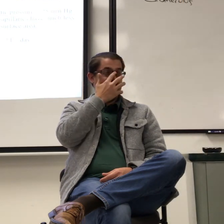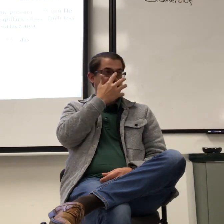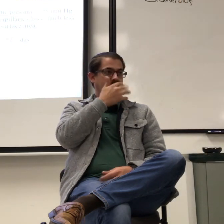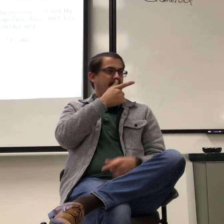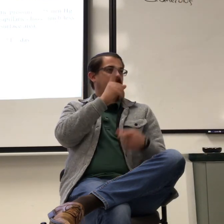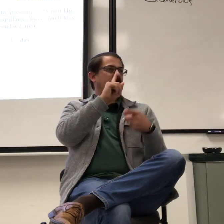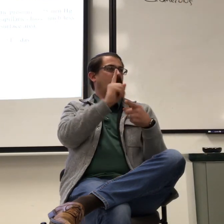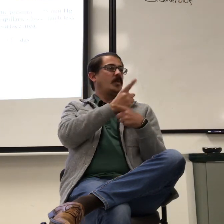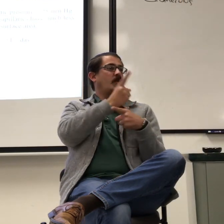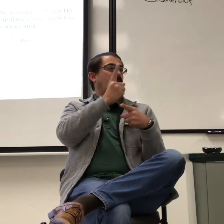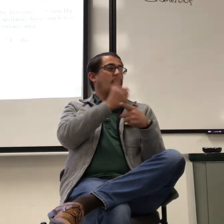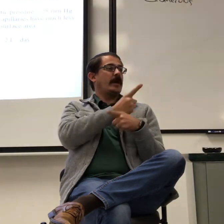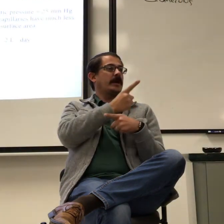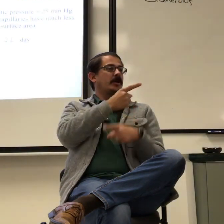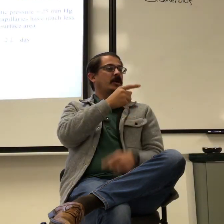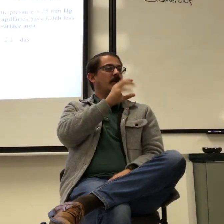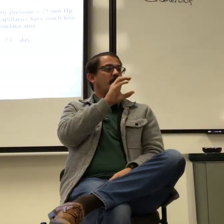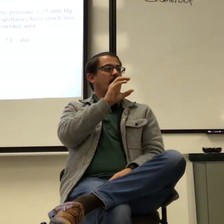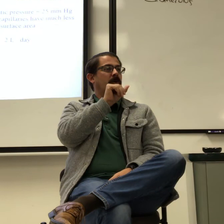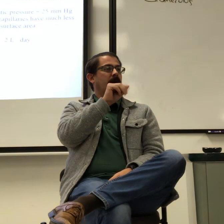regular capillary.